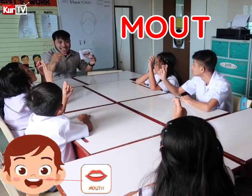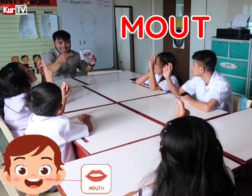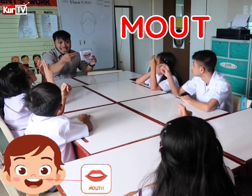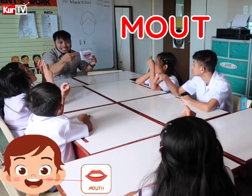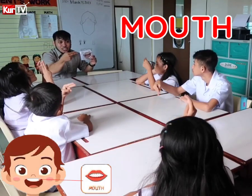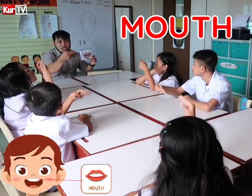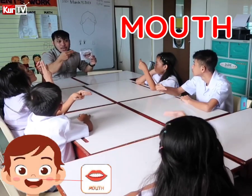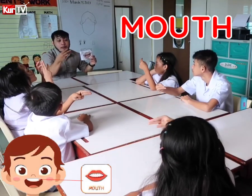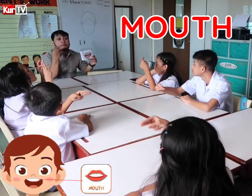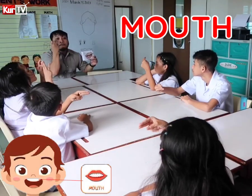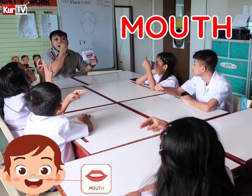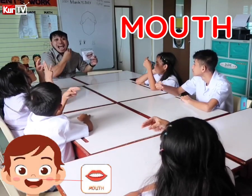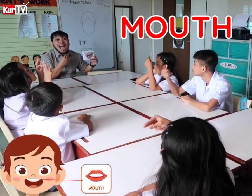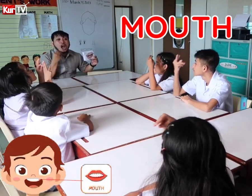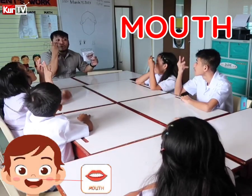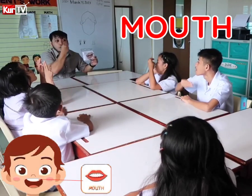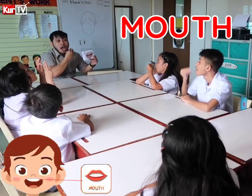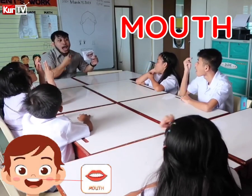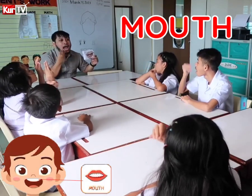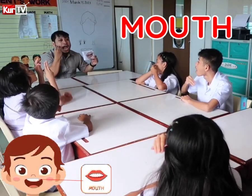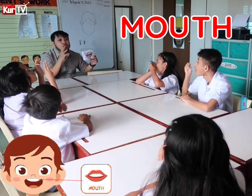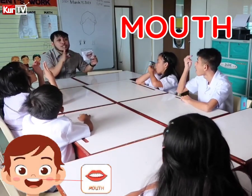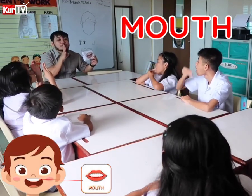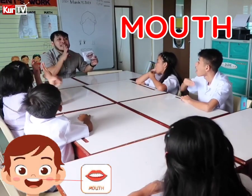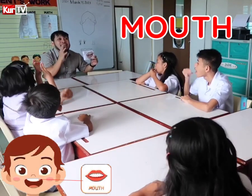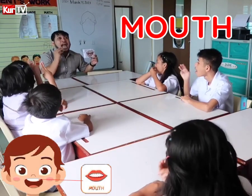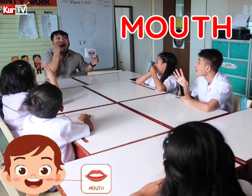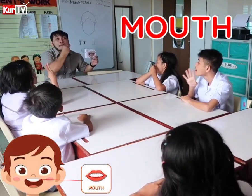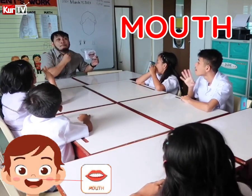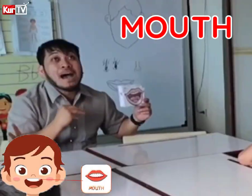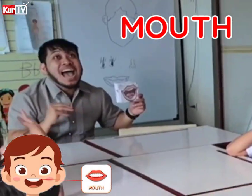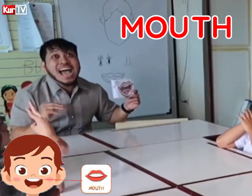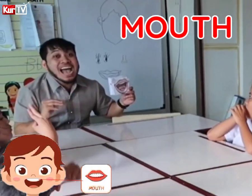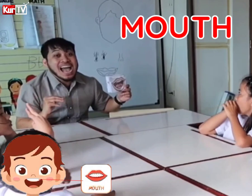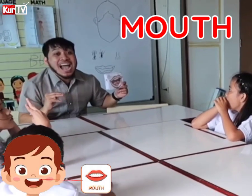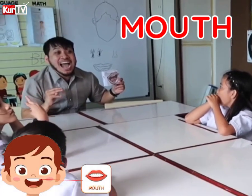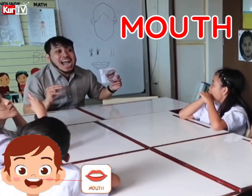H. Mouth. Ah. You speak. Mouth.